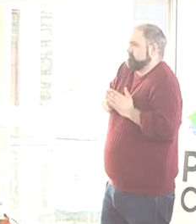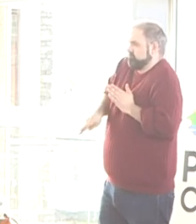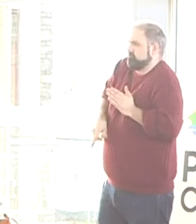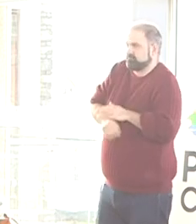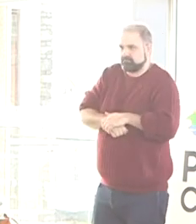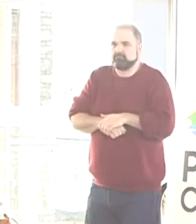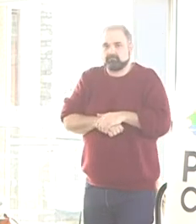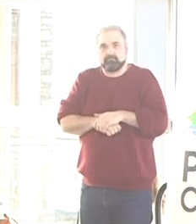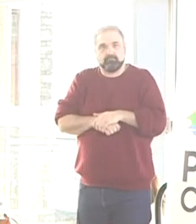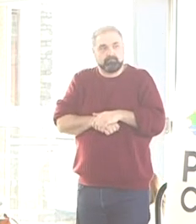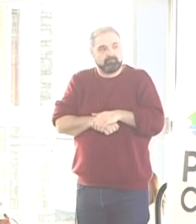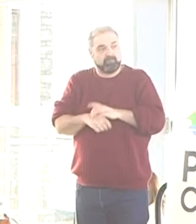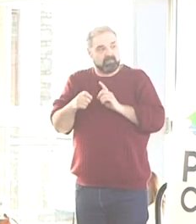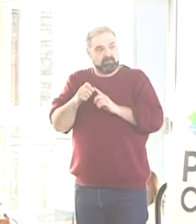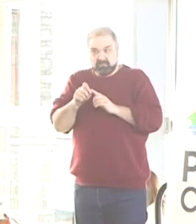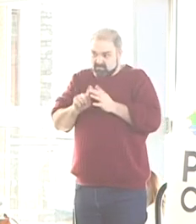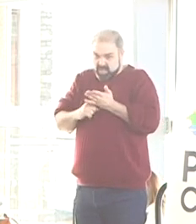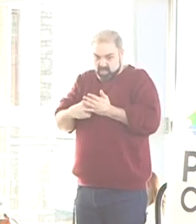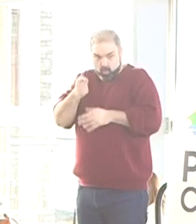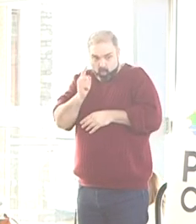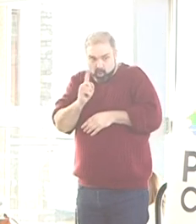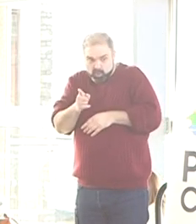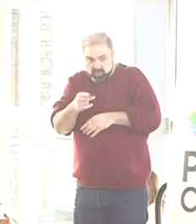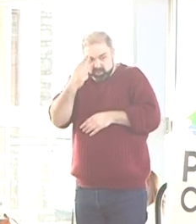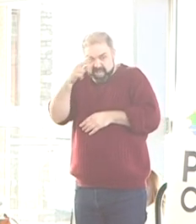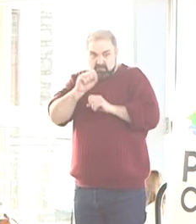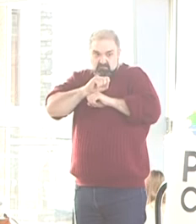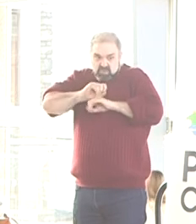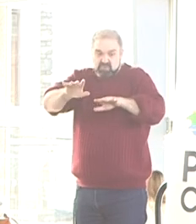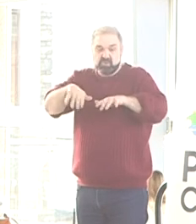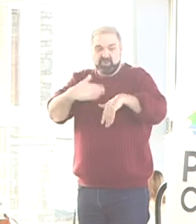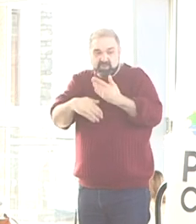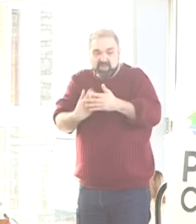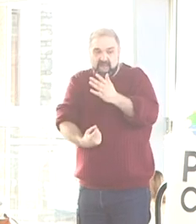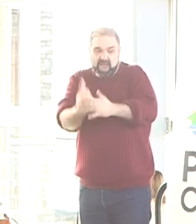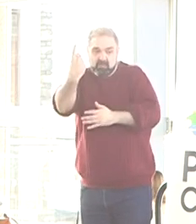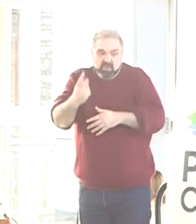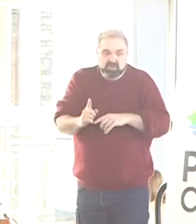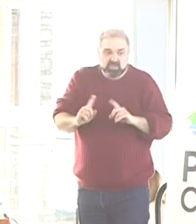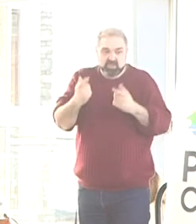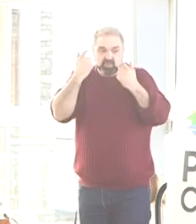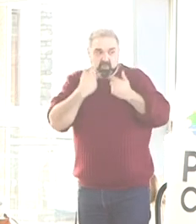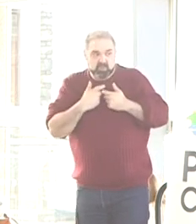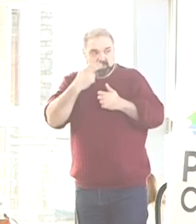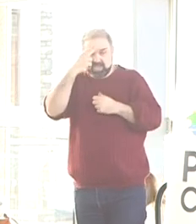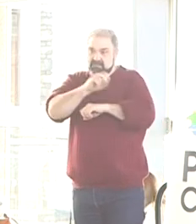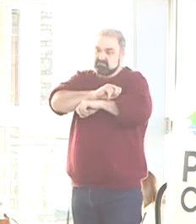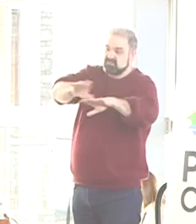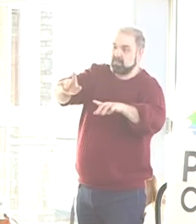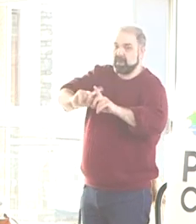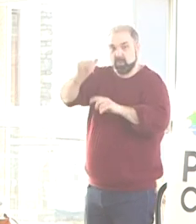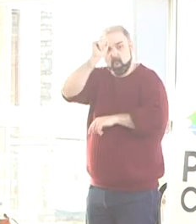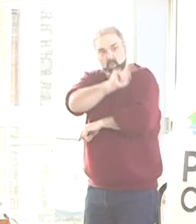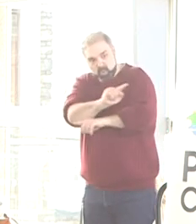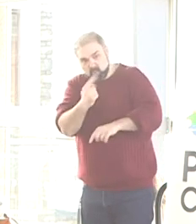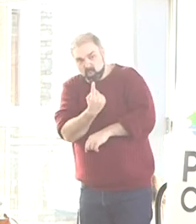Peter warn you about what might happen? Peter warned me of notoriety. Peter warned me that if it did get to the court, then it was likely